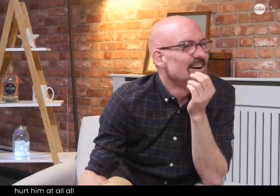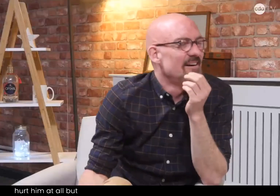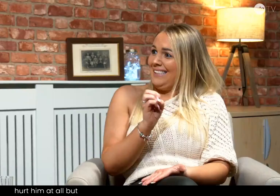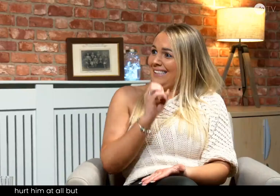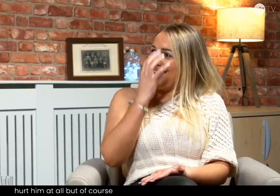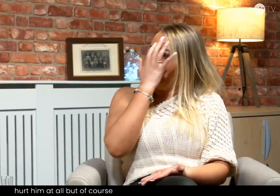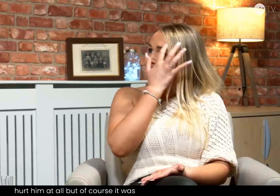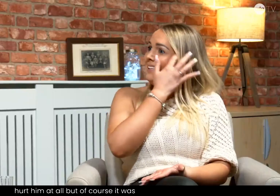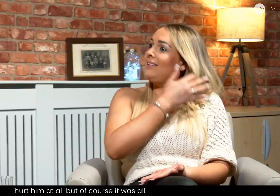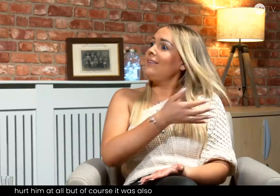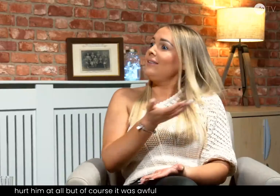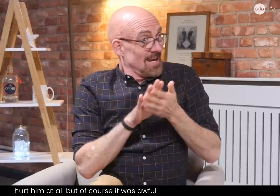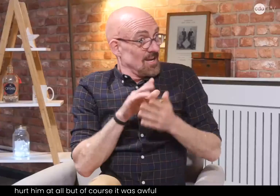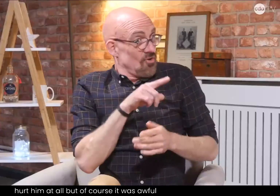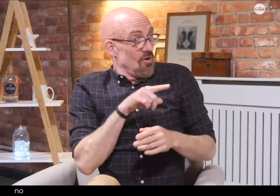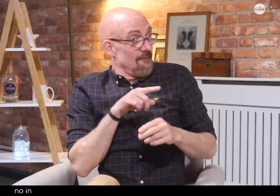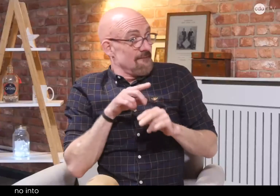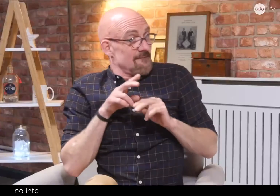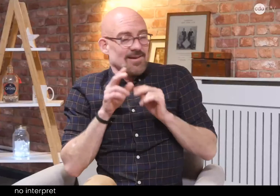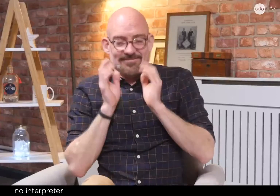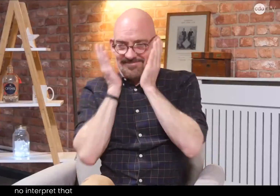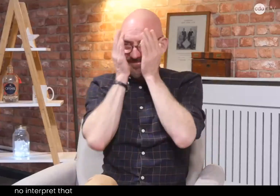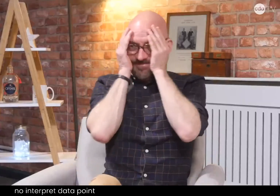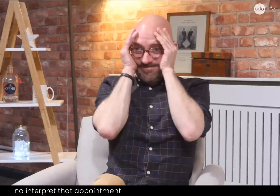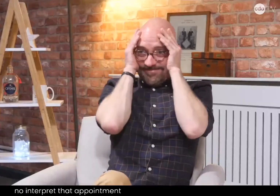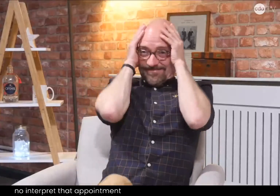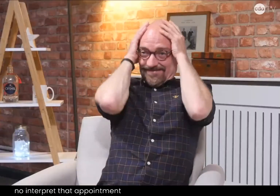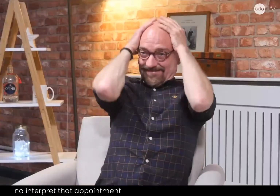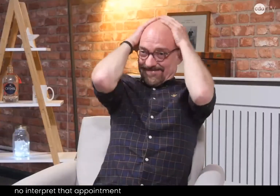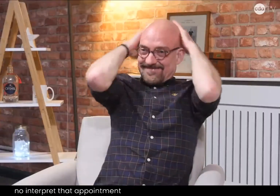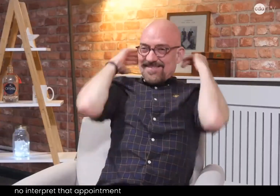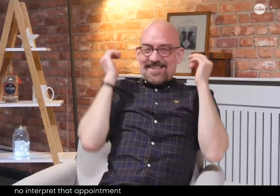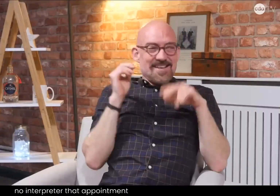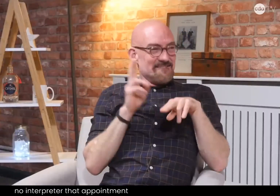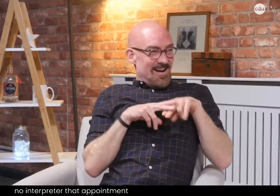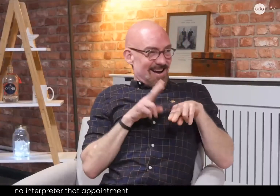no interpreter at that appointment. So my dad had to interpret for me.